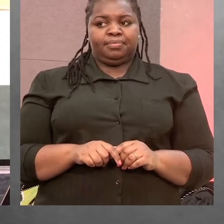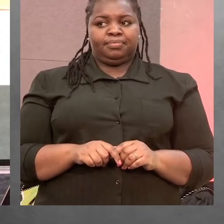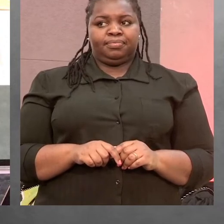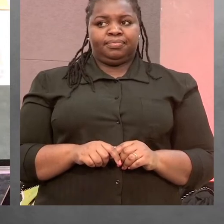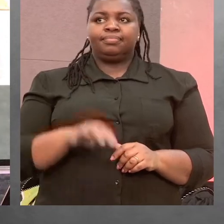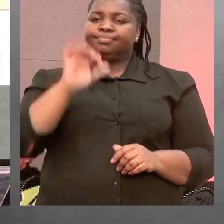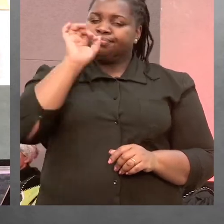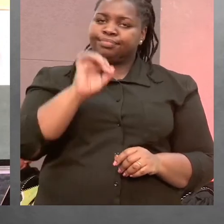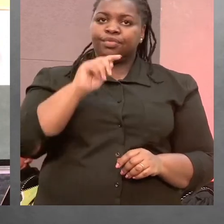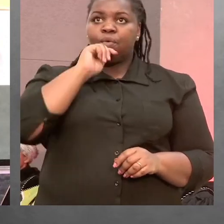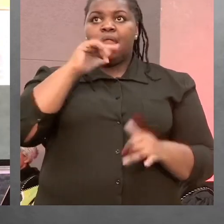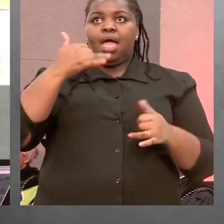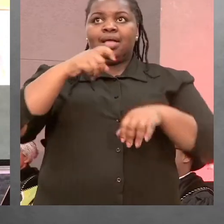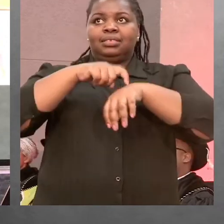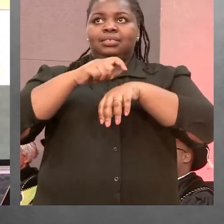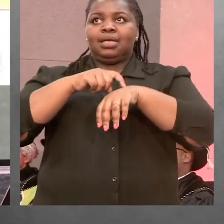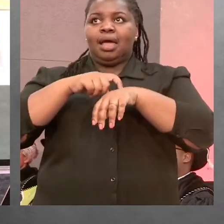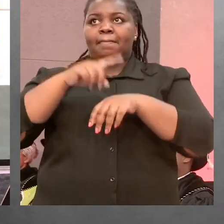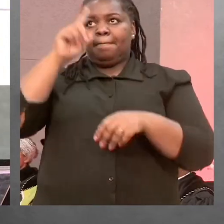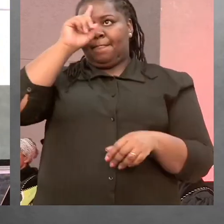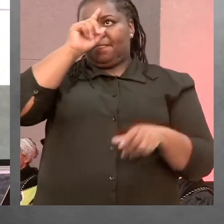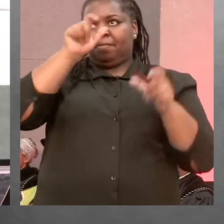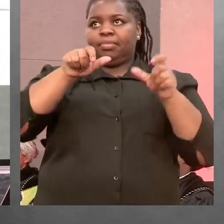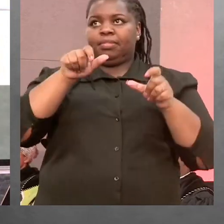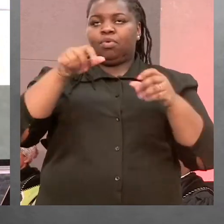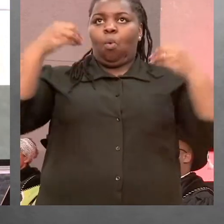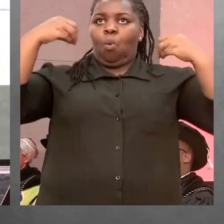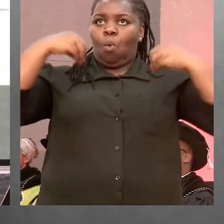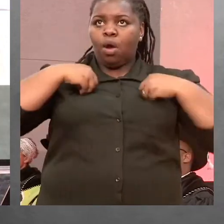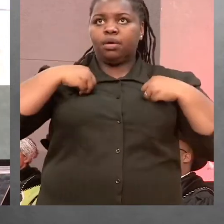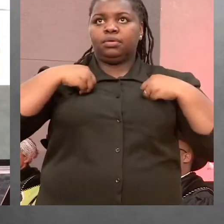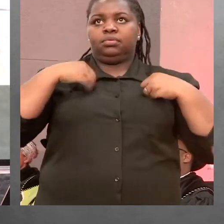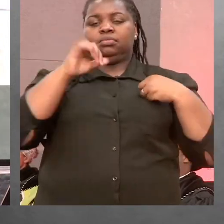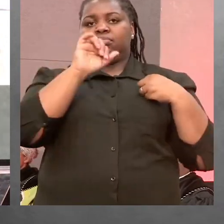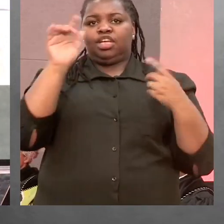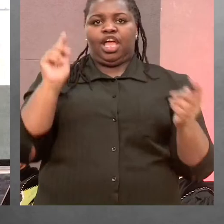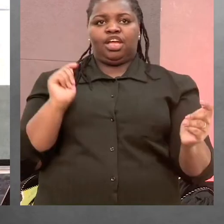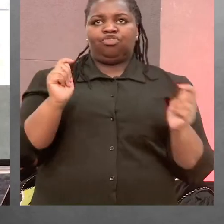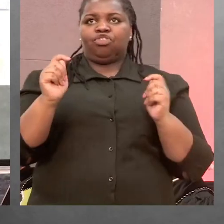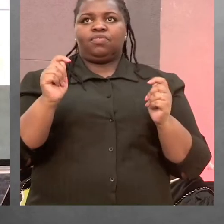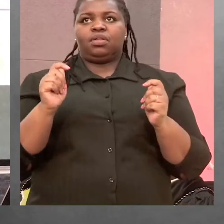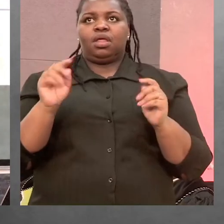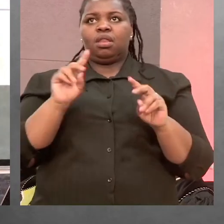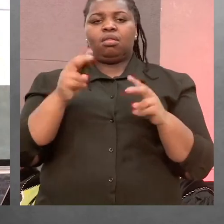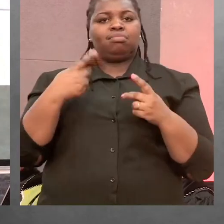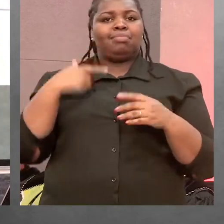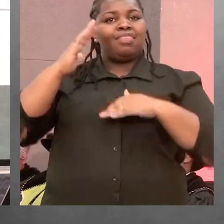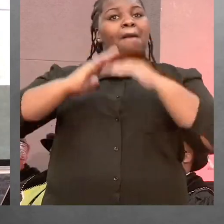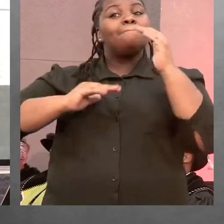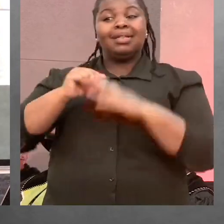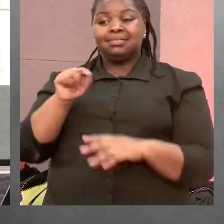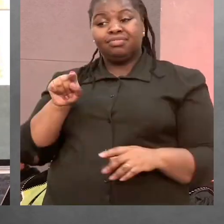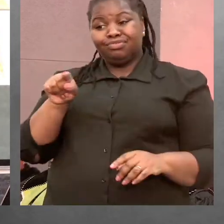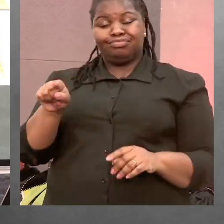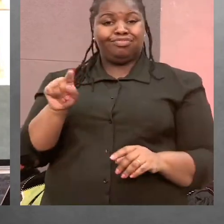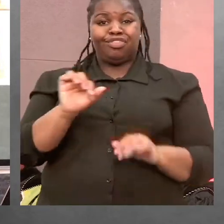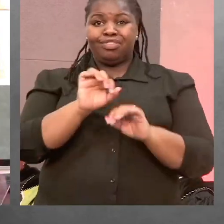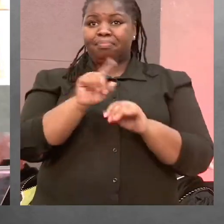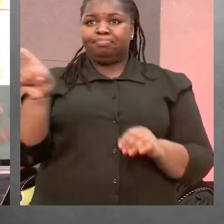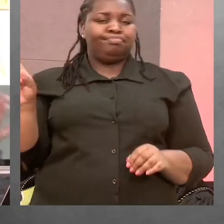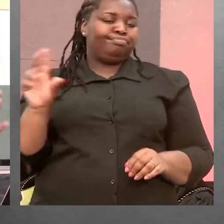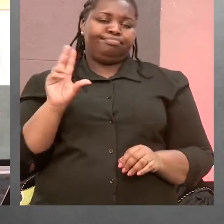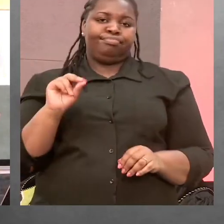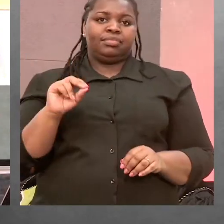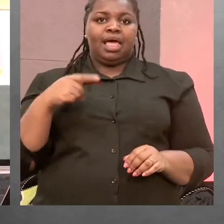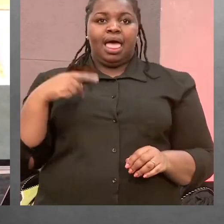It is time that black people own and lead their own social and economic transformation. No one is going to do this for them. The